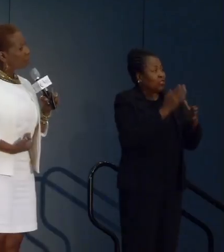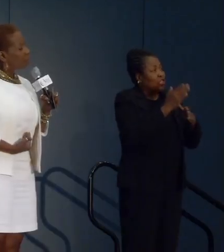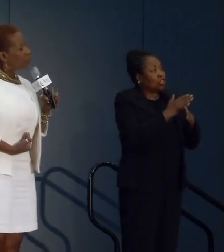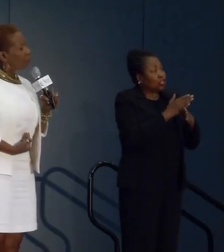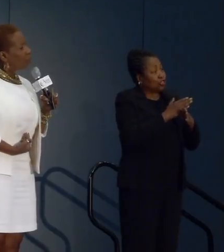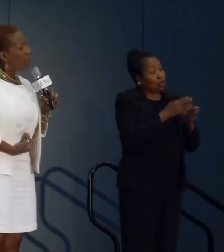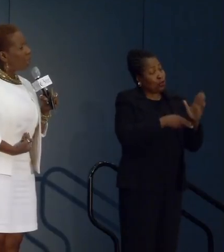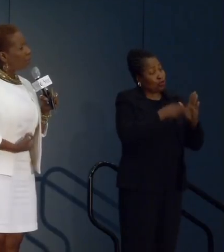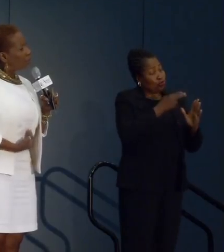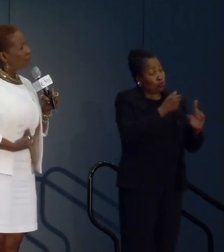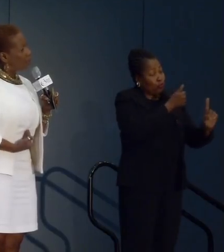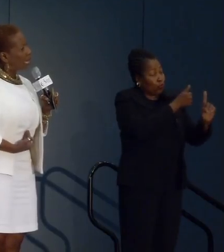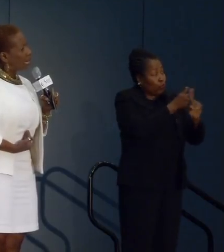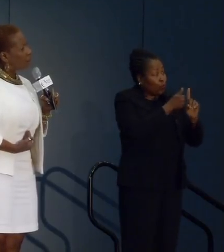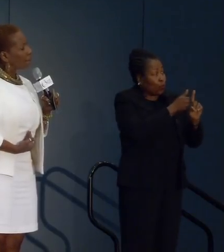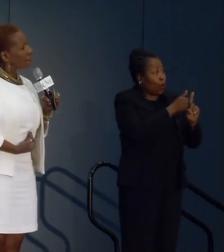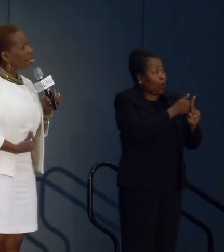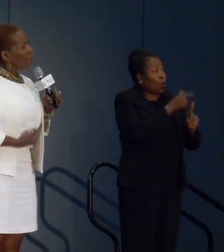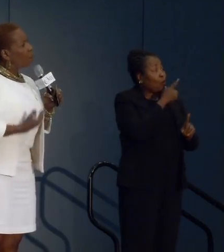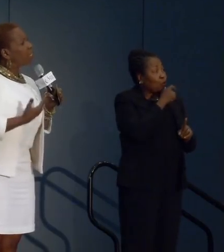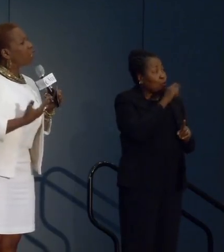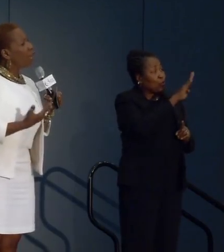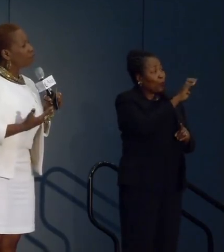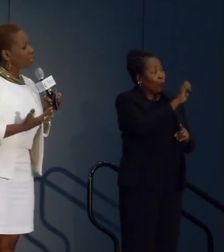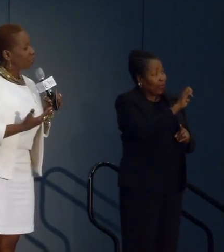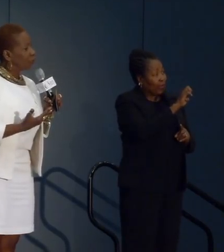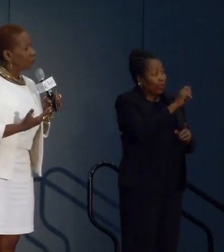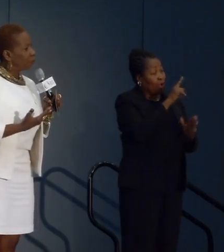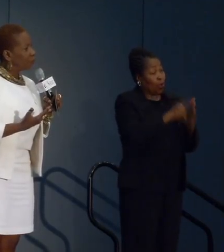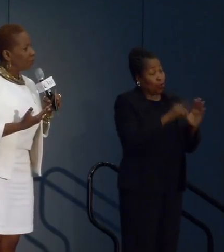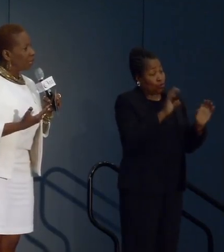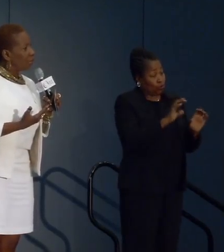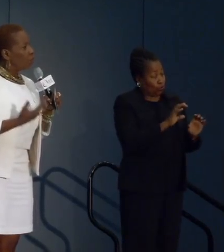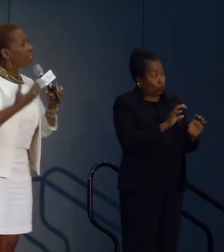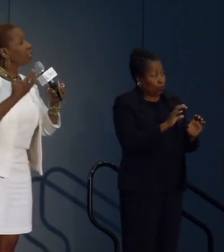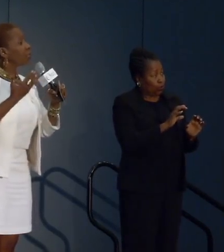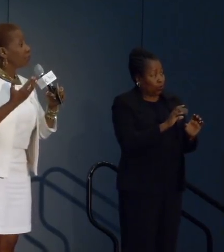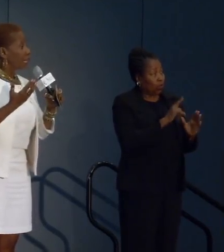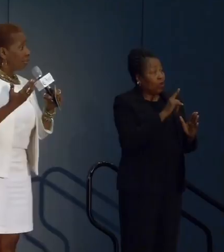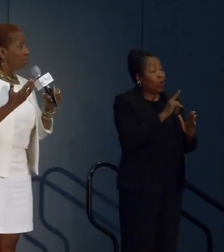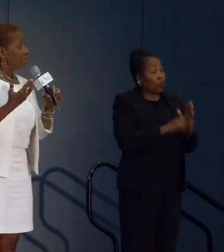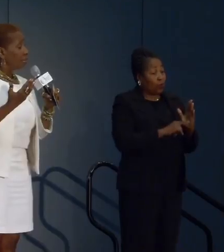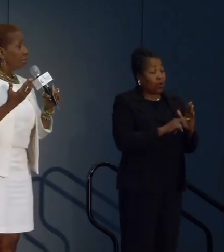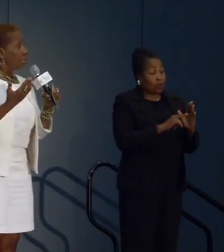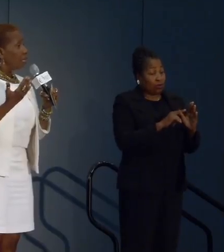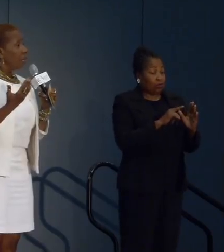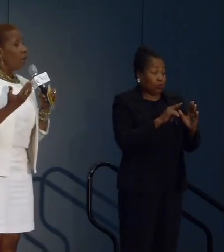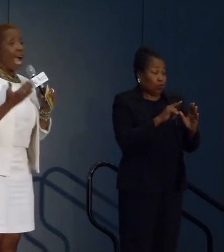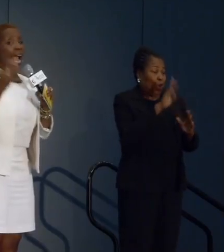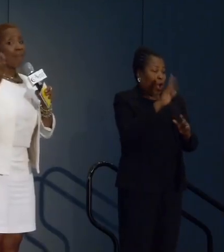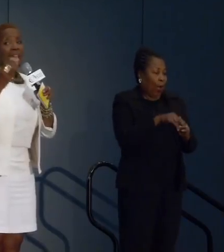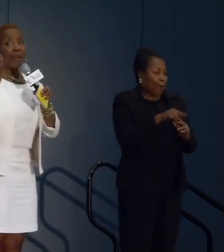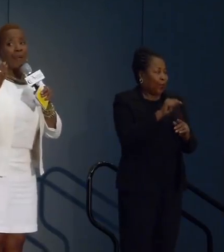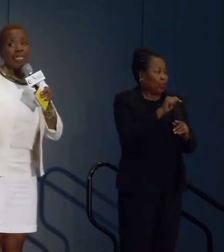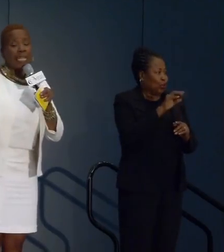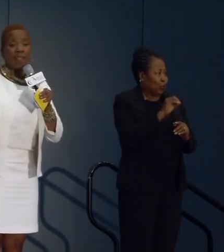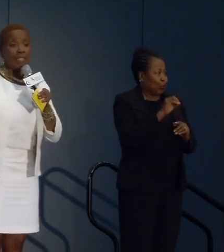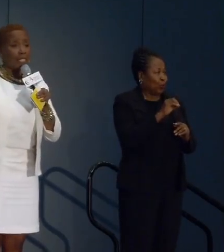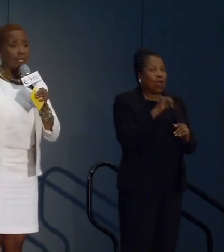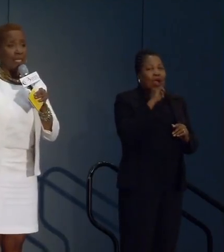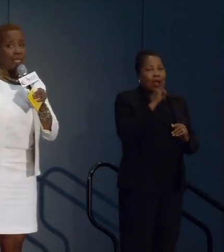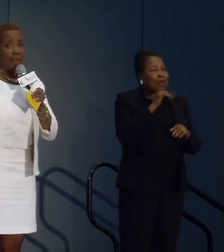the truth of who you are, who you be, what you're up to, what you're doing. You know, I'm not